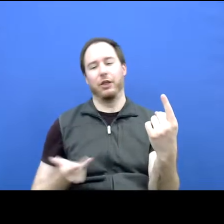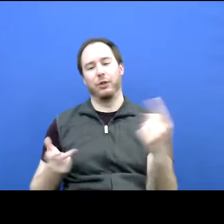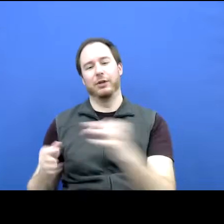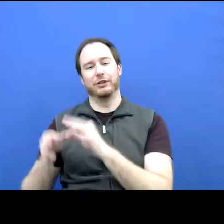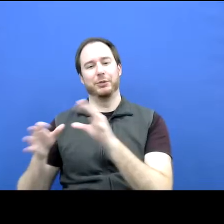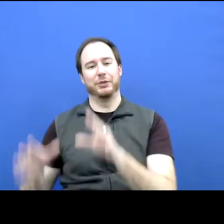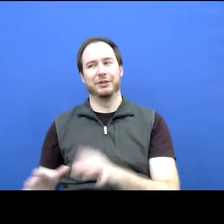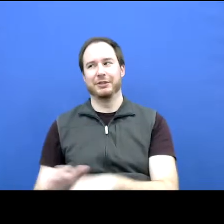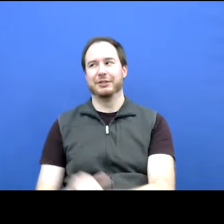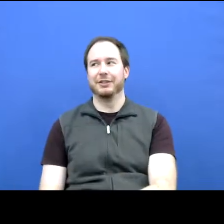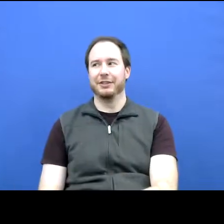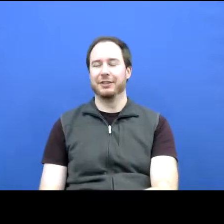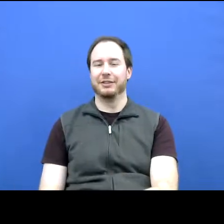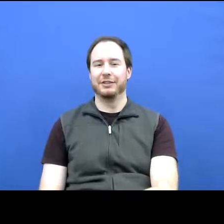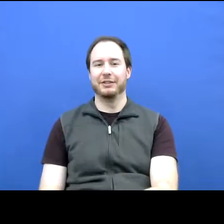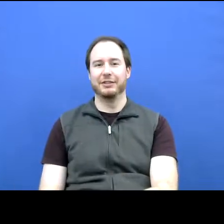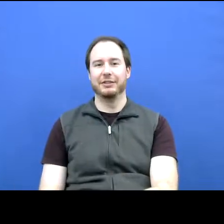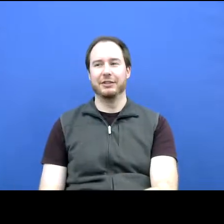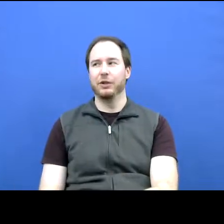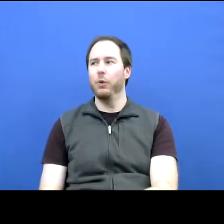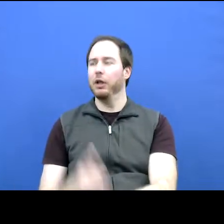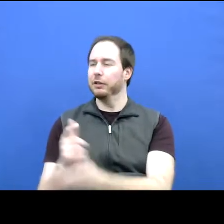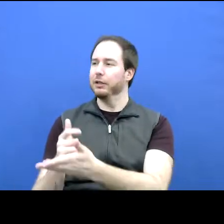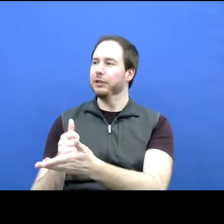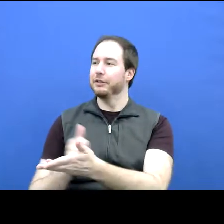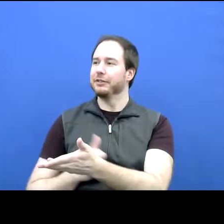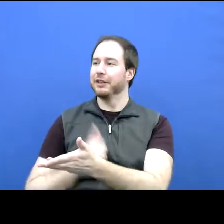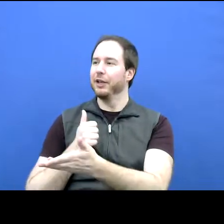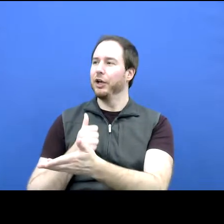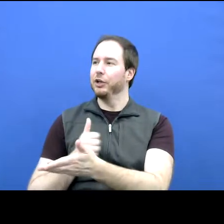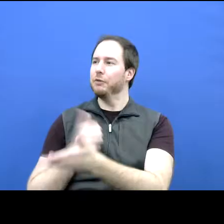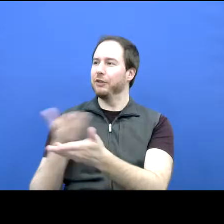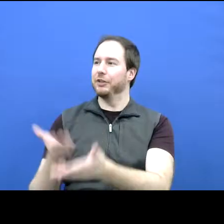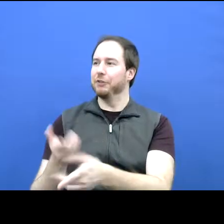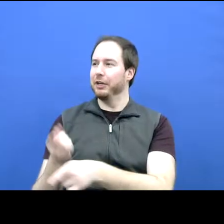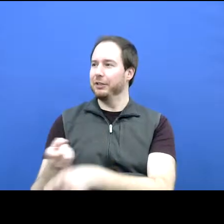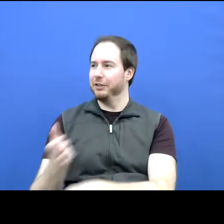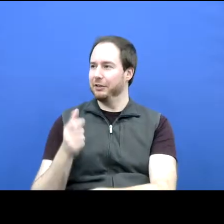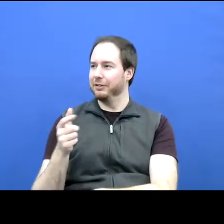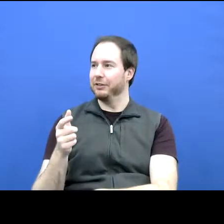interpreters. Well, 2 interpreters and an observer.